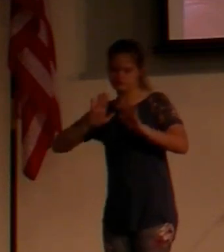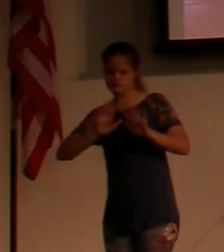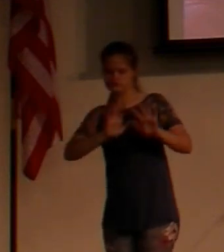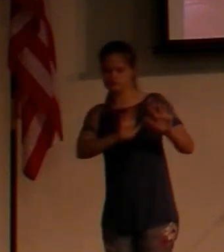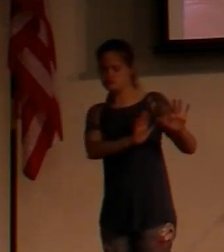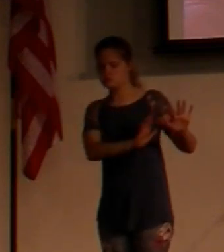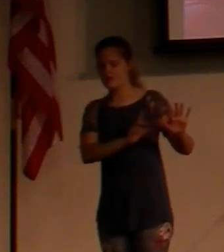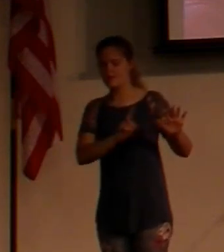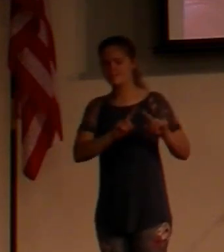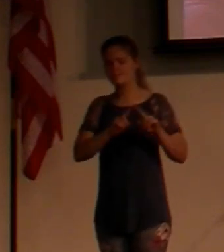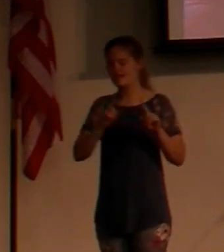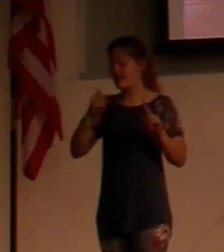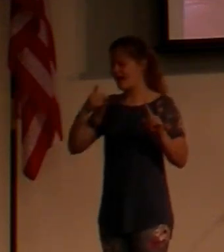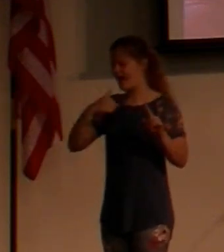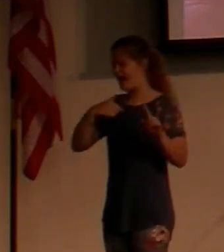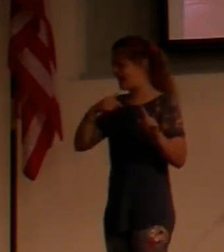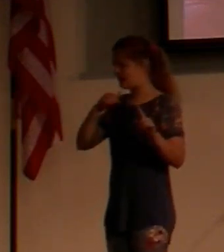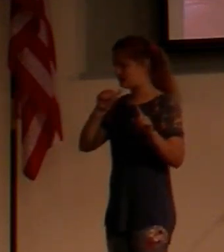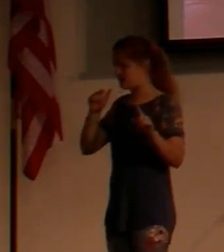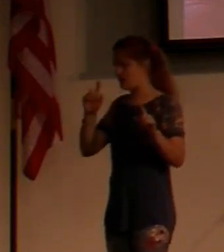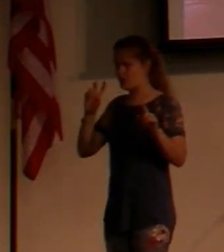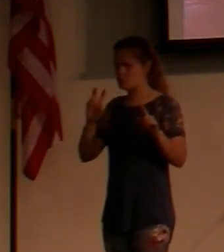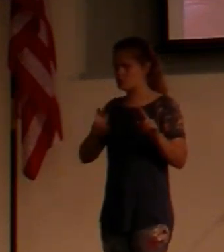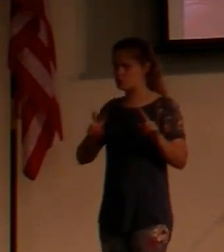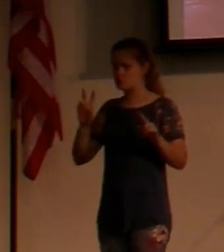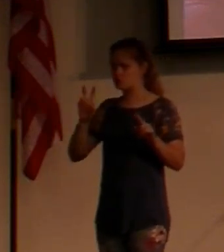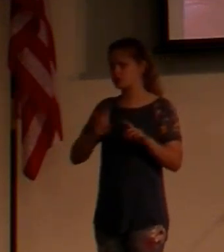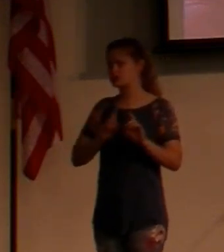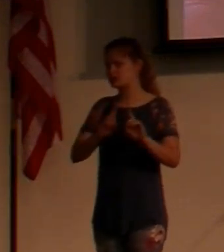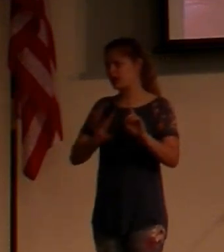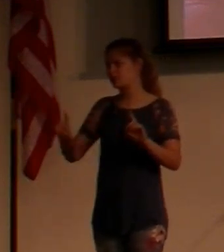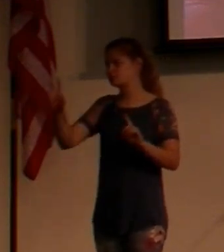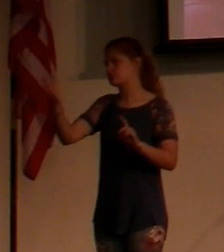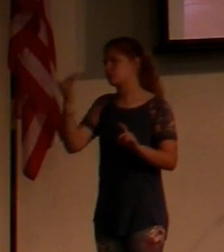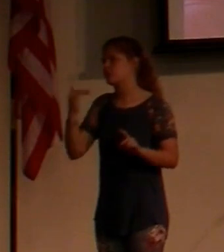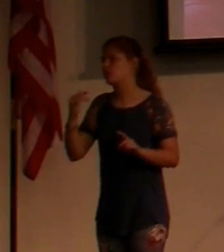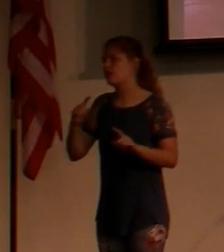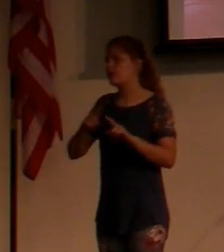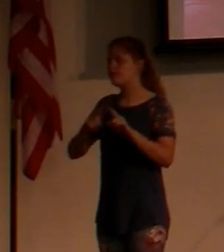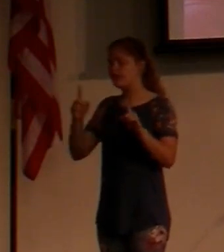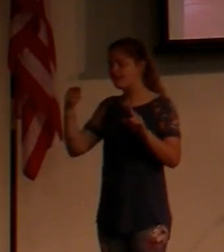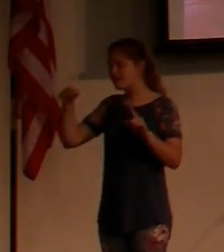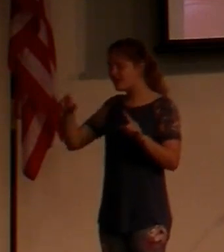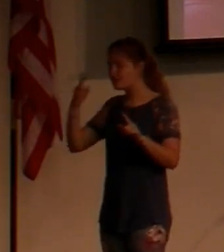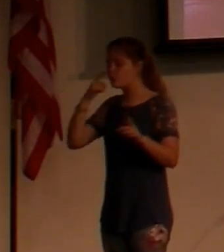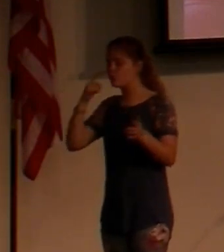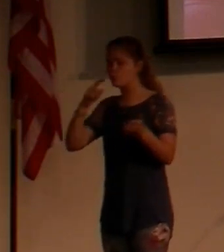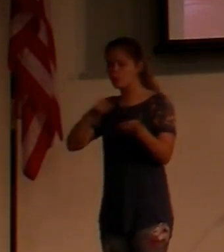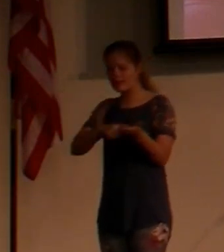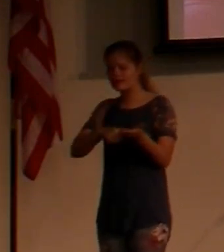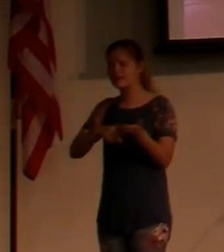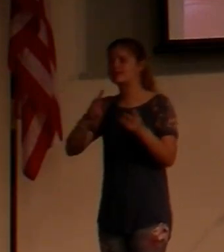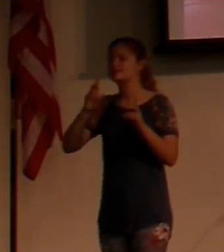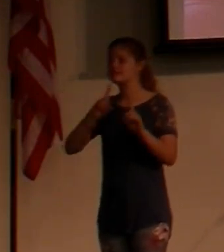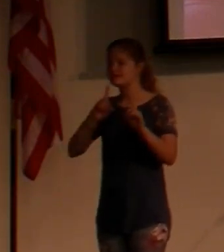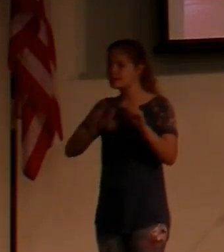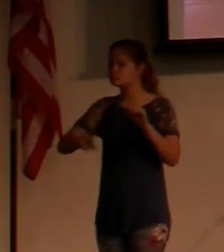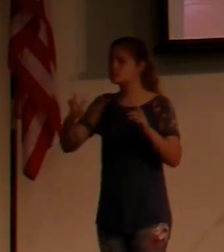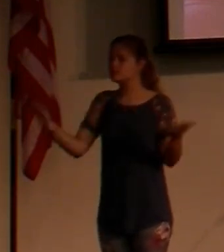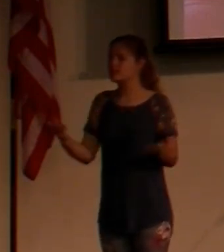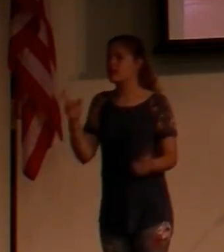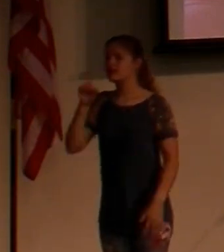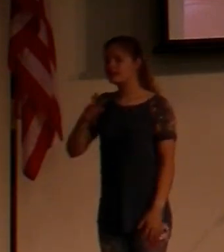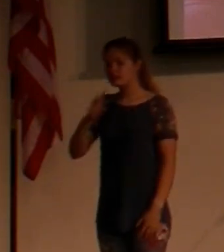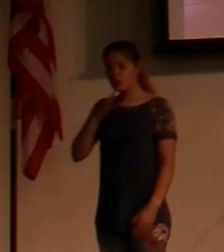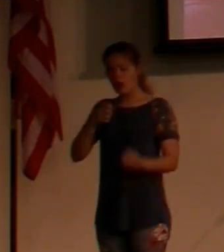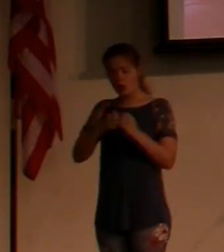disciple trip or some of the others hadn't been. They recognized that DiscipleTrips is here and we want to talk with them. And they were very open. And